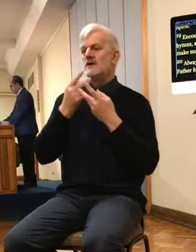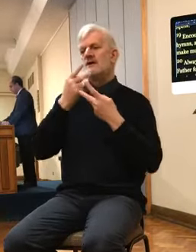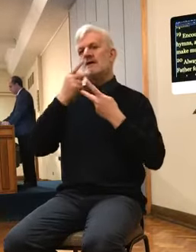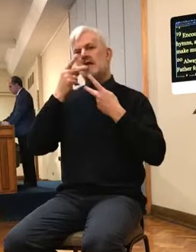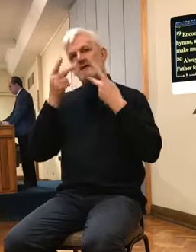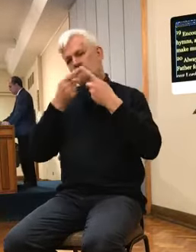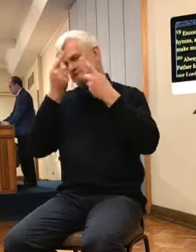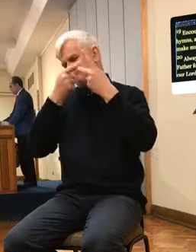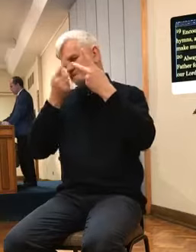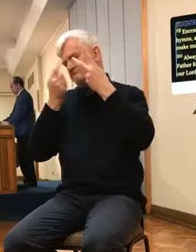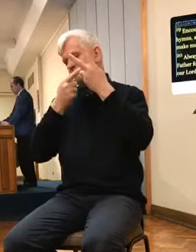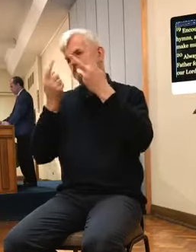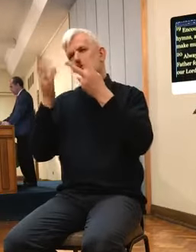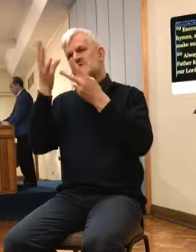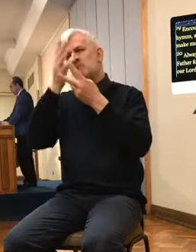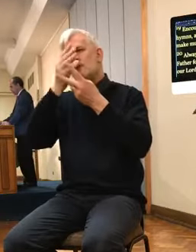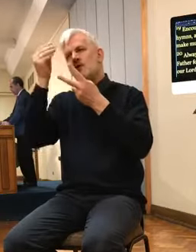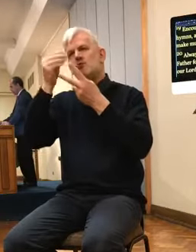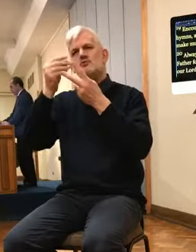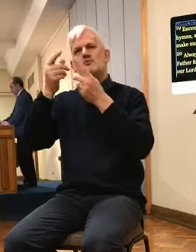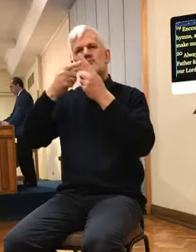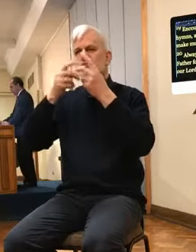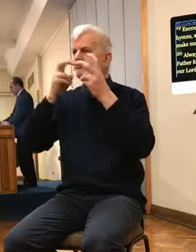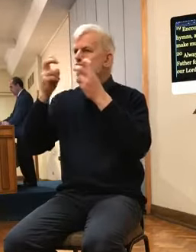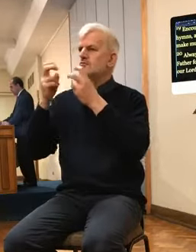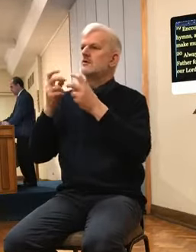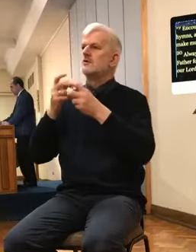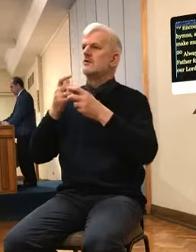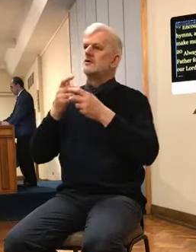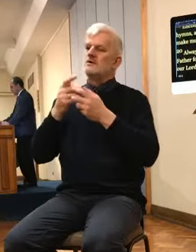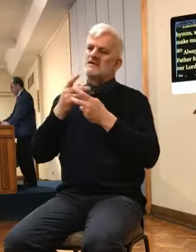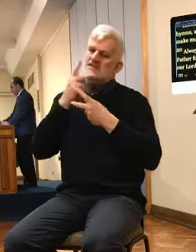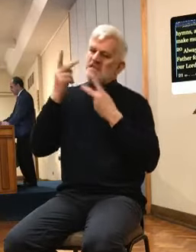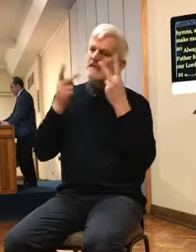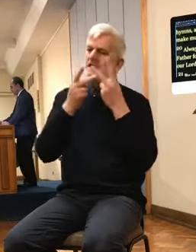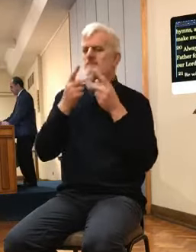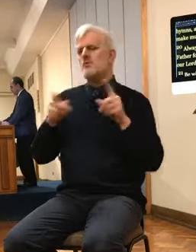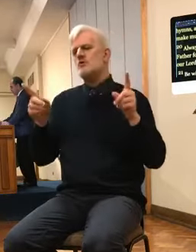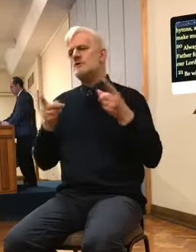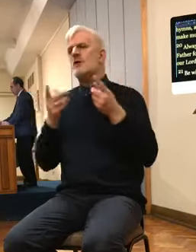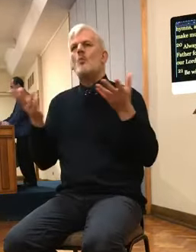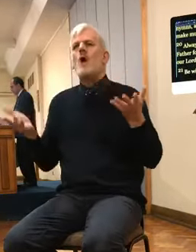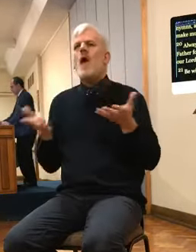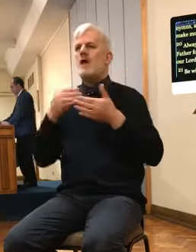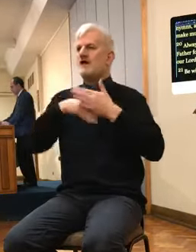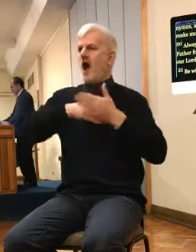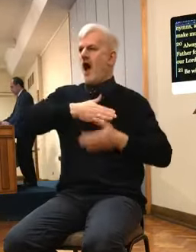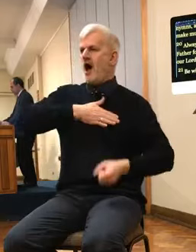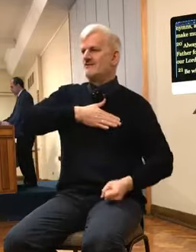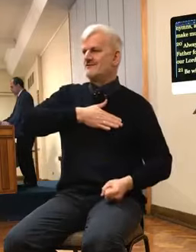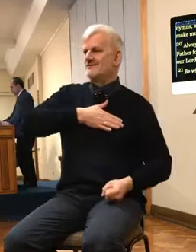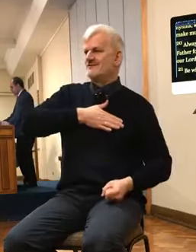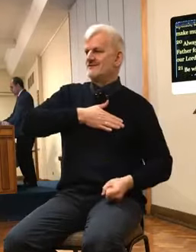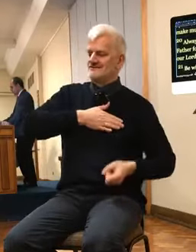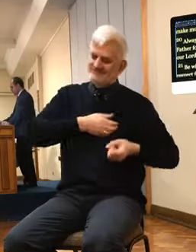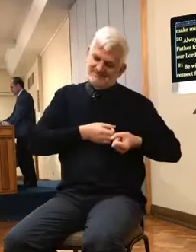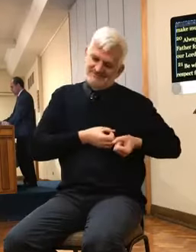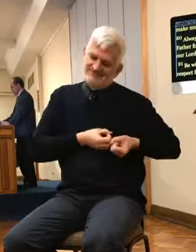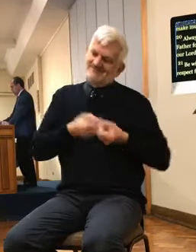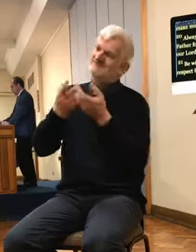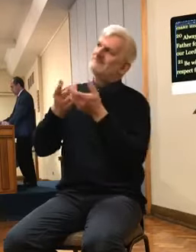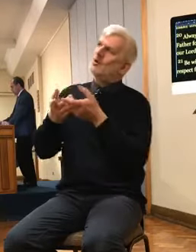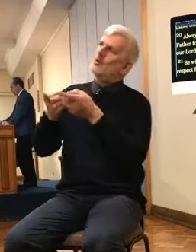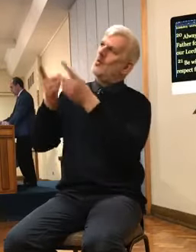and spiritual songs, singing and making melody in your heart to the Lord, giving thanks